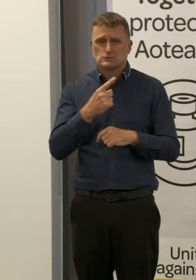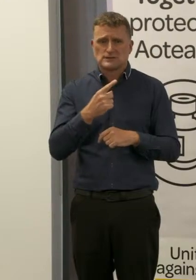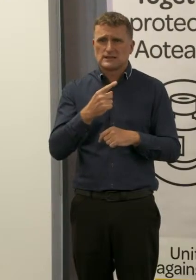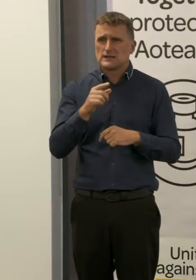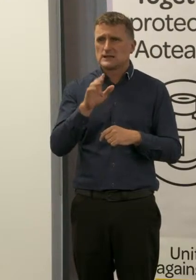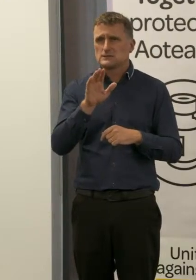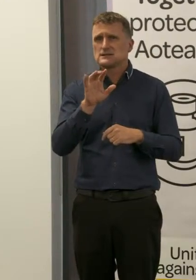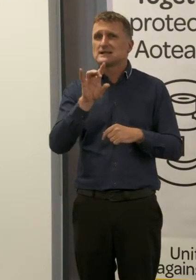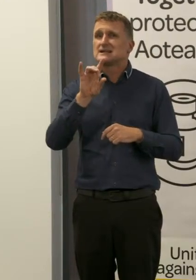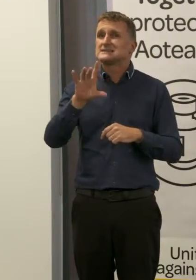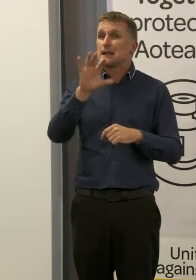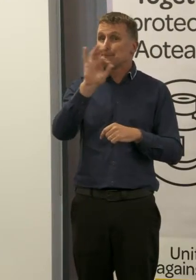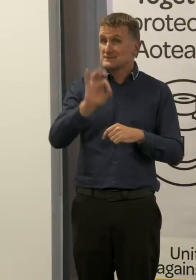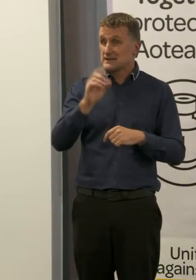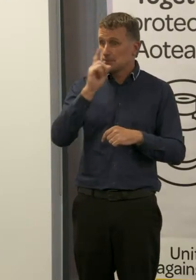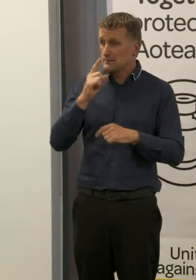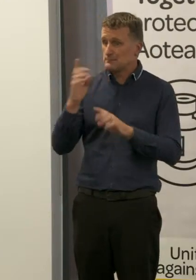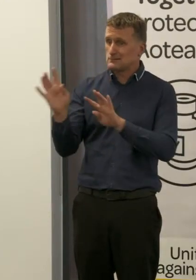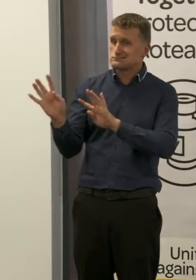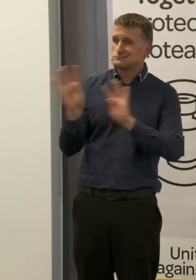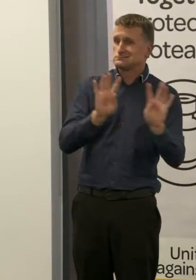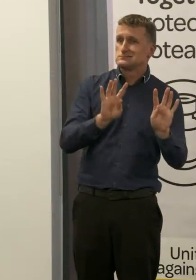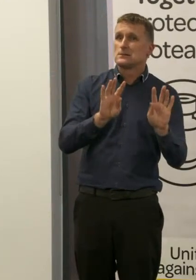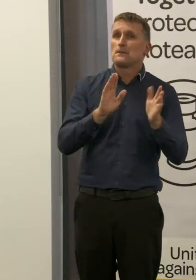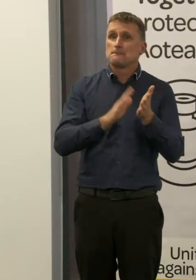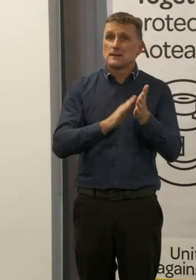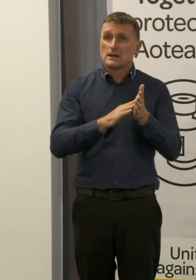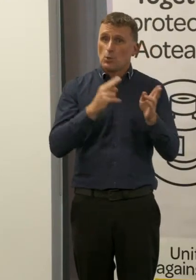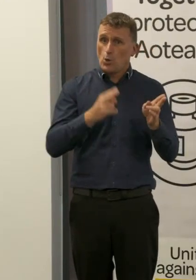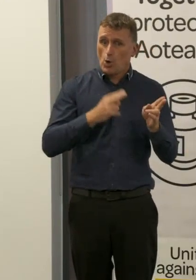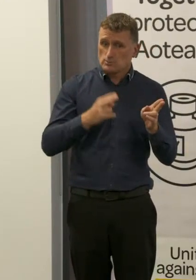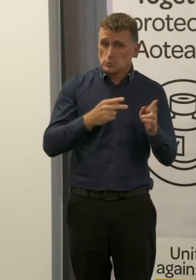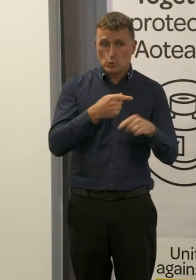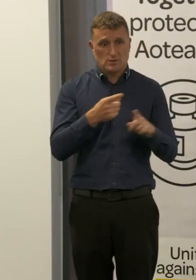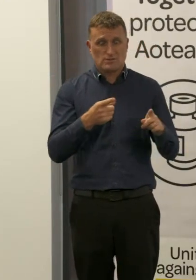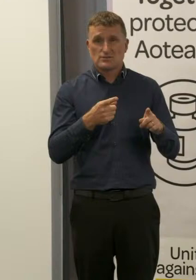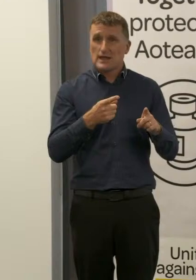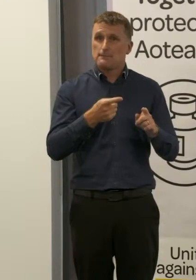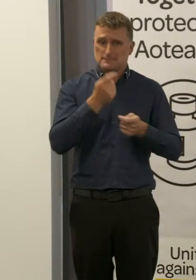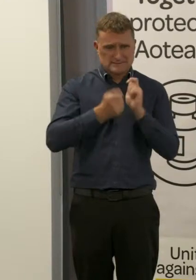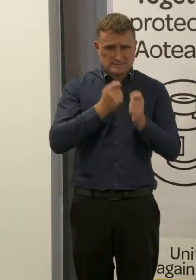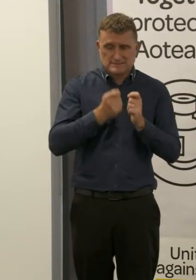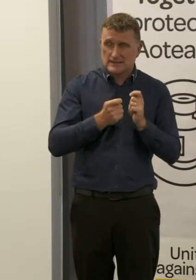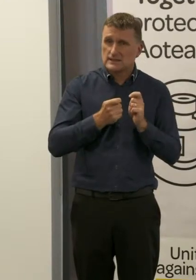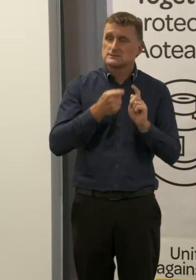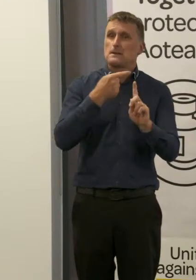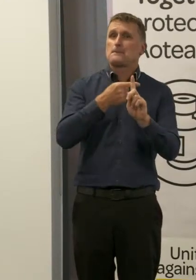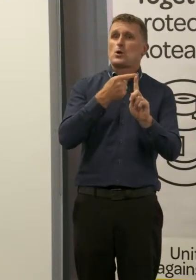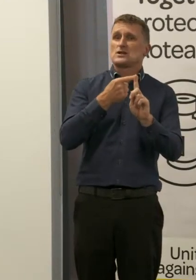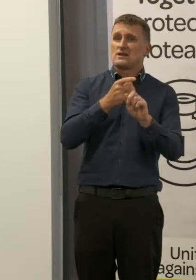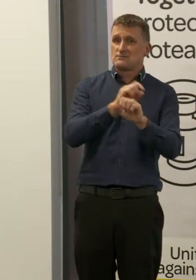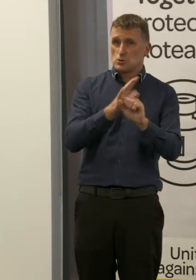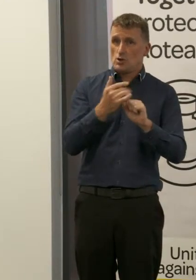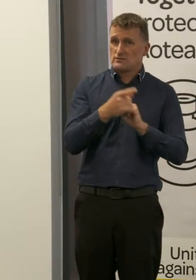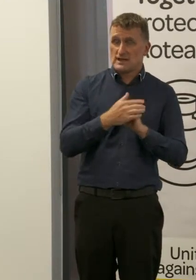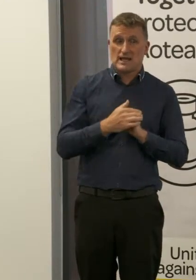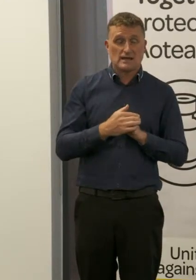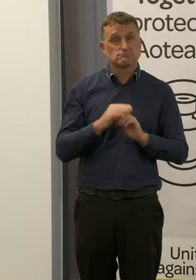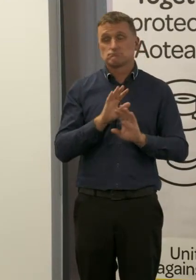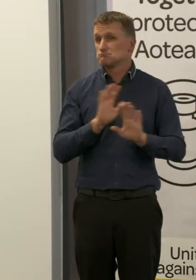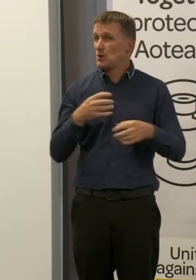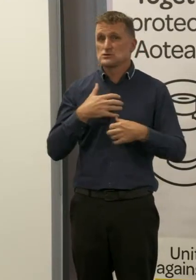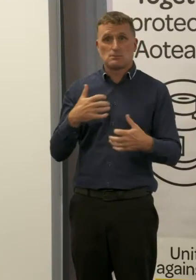Middlemore ED tested positive? Were you alarmed by that statistic? Not alarmed, but I was pleased to know that they were doing the testing, because right